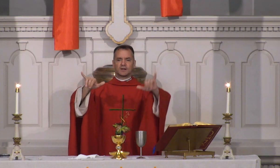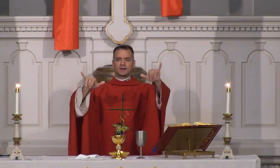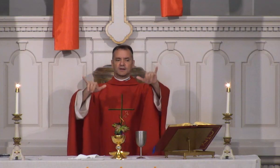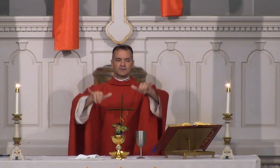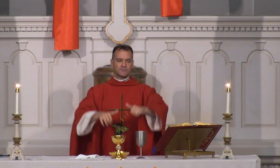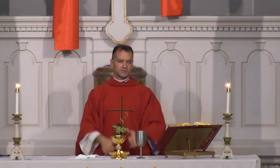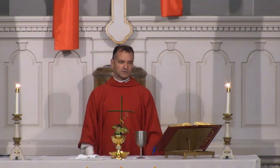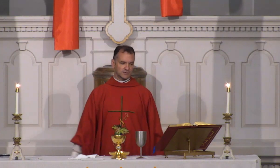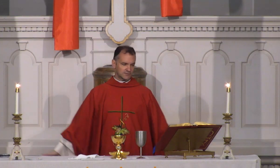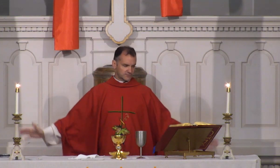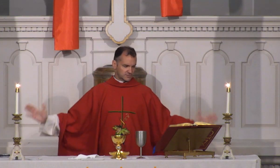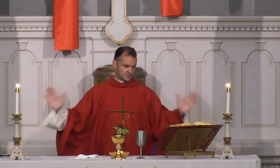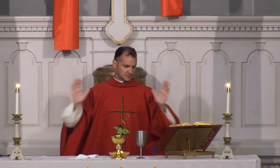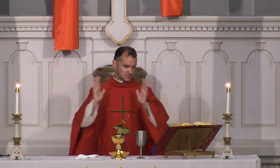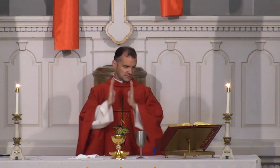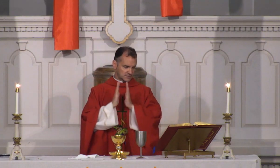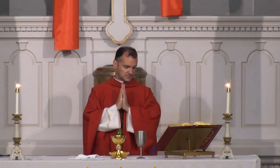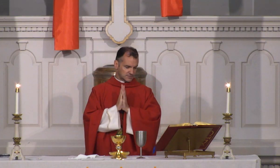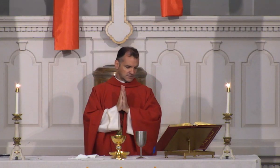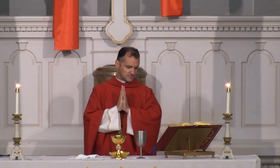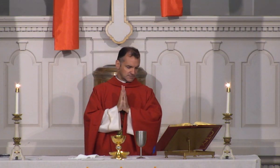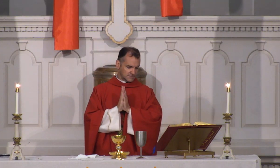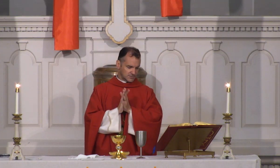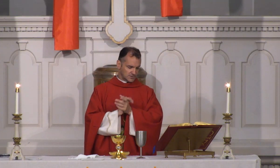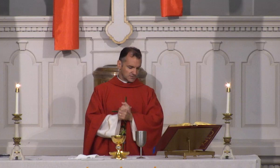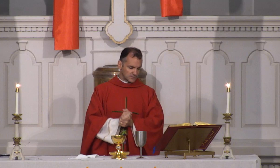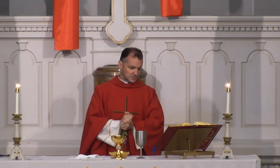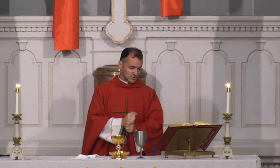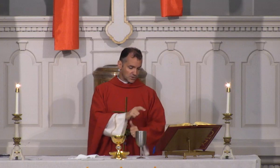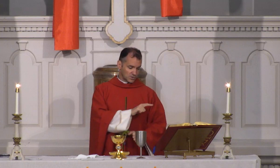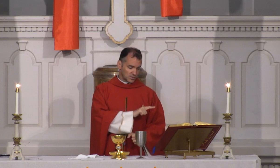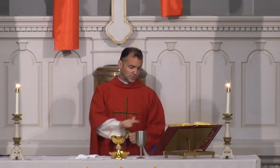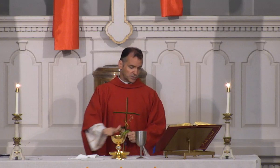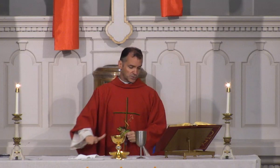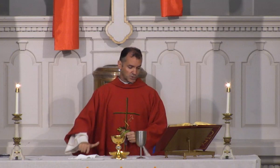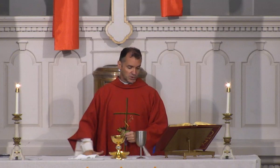reign forever and ever. Amen.